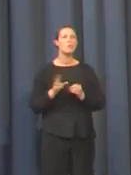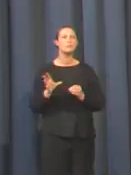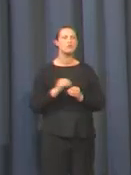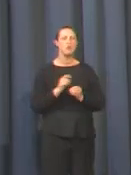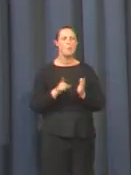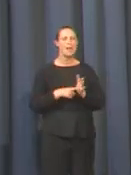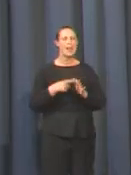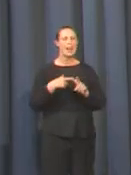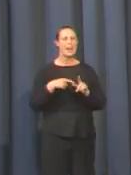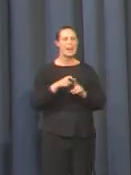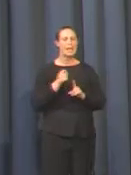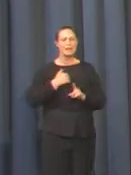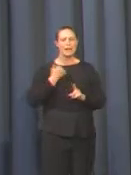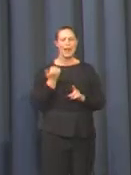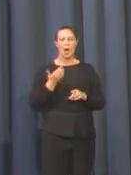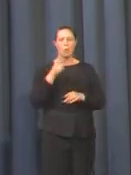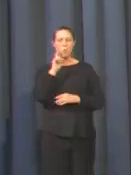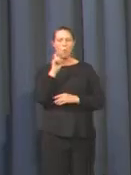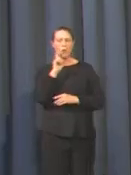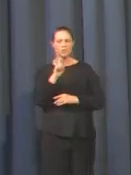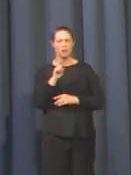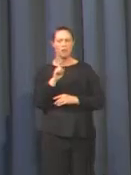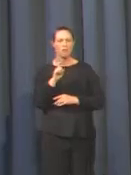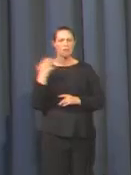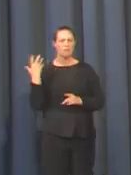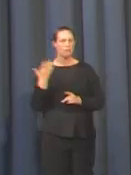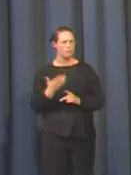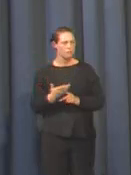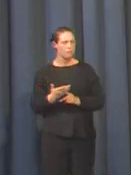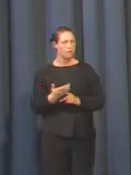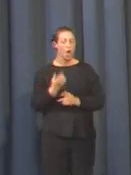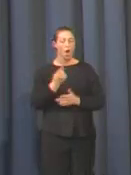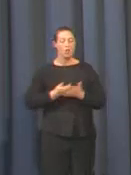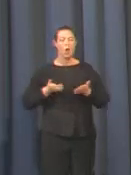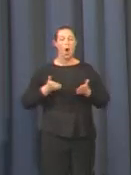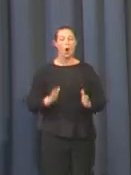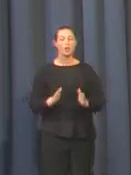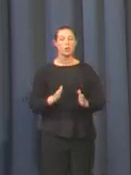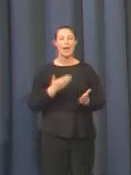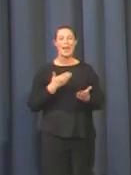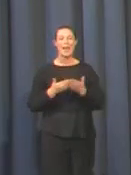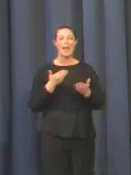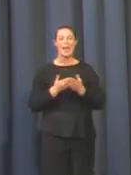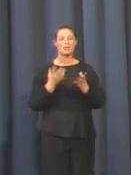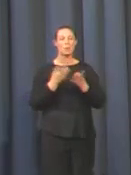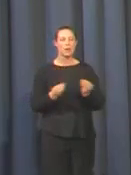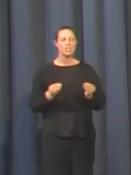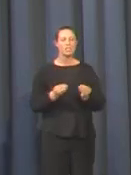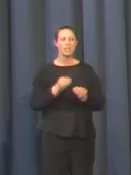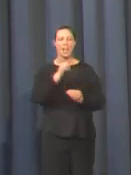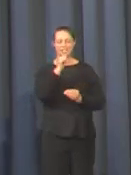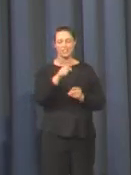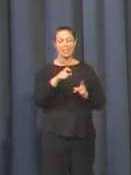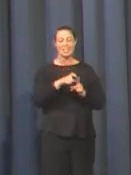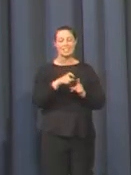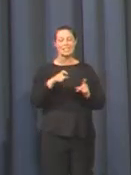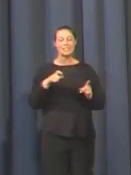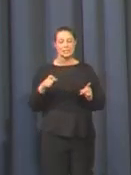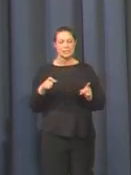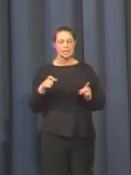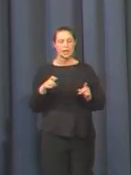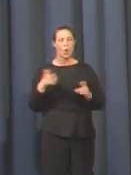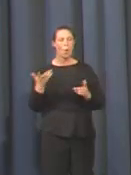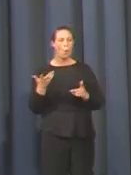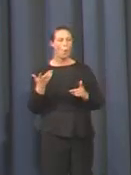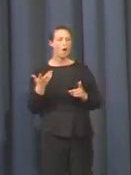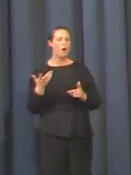this lead in the water. The only way we can get any reparation is actually we take DCC or the